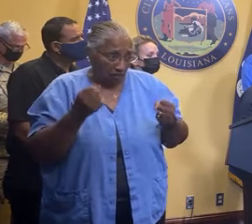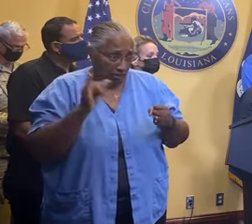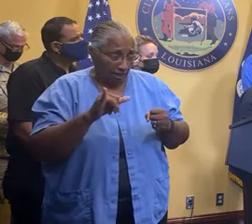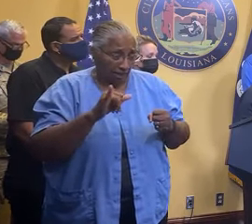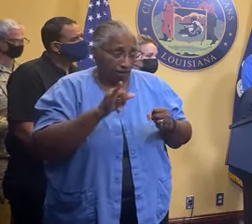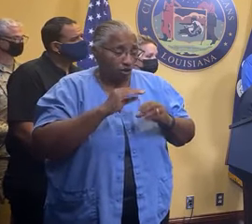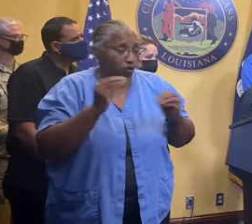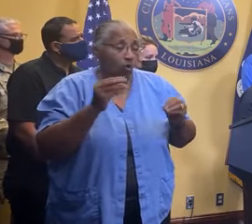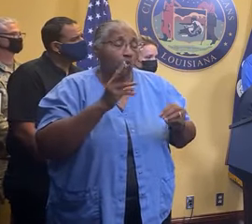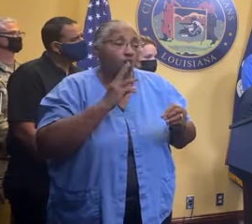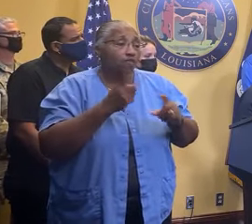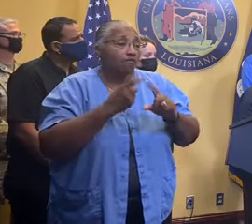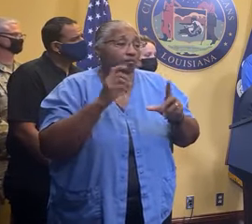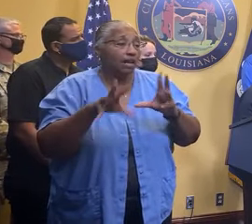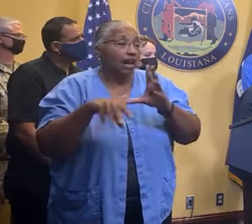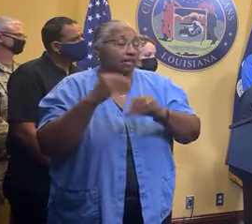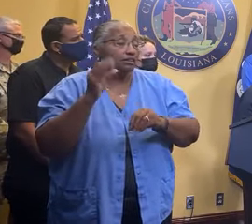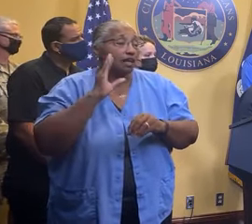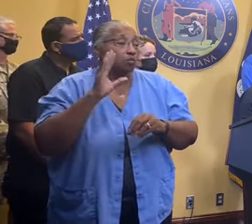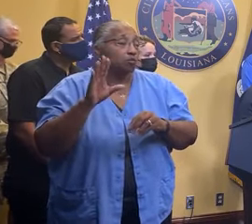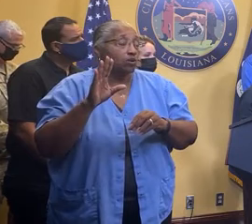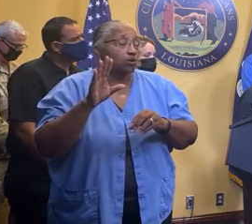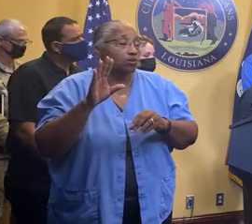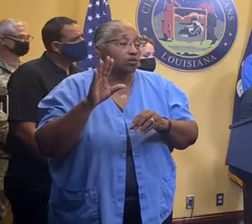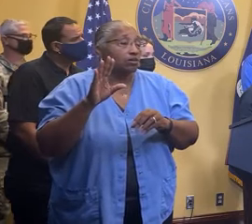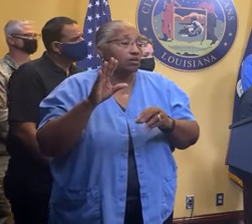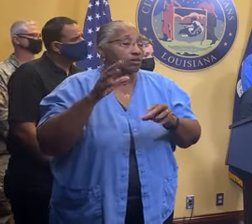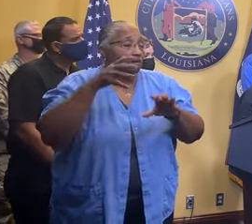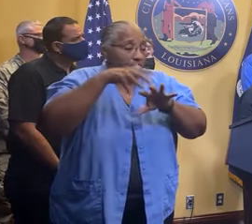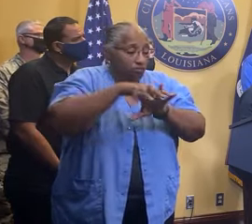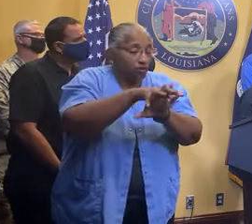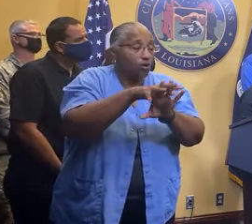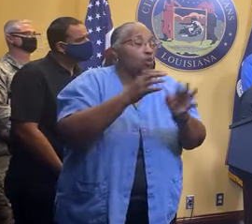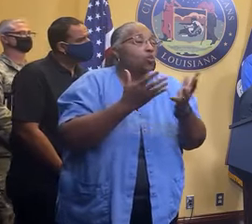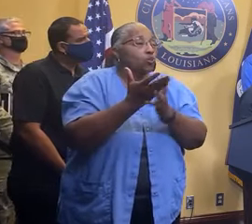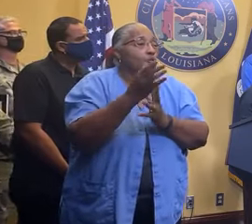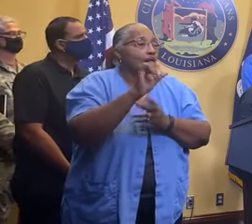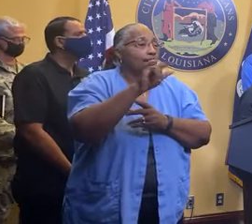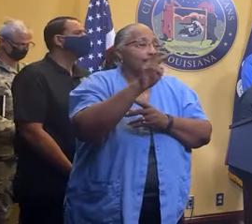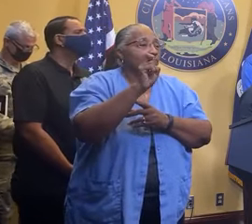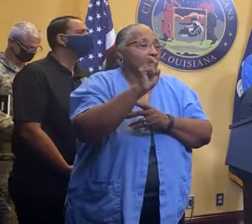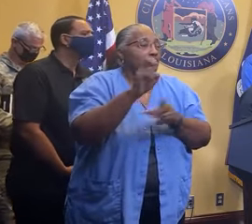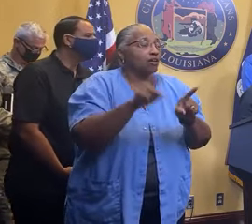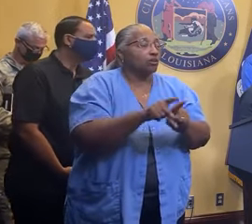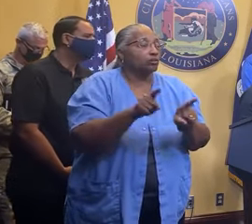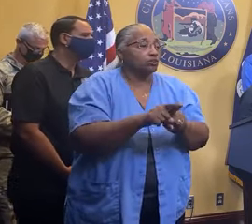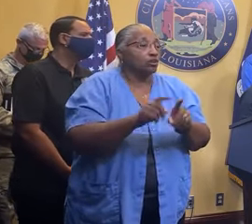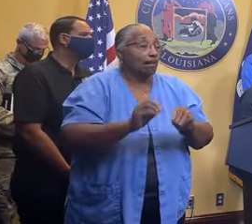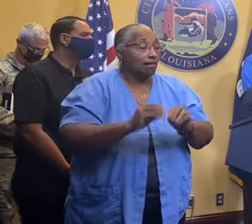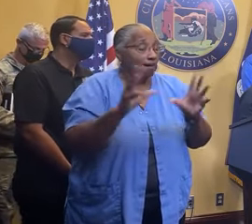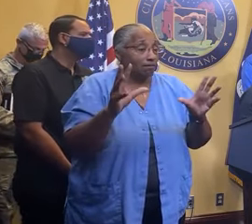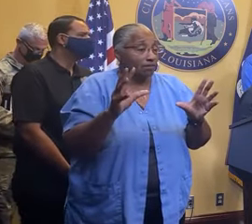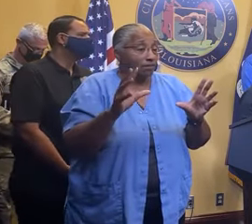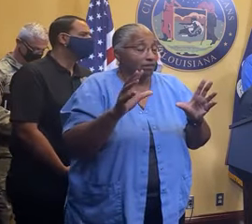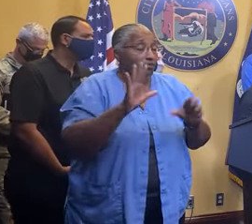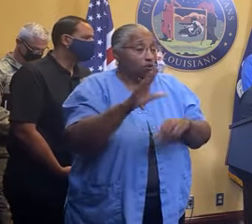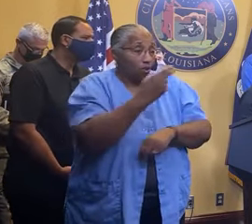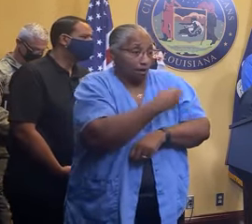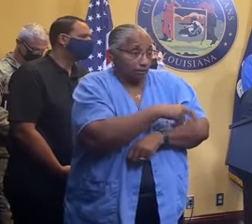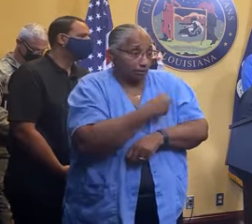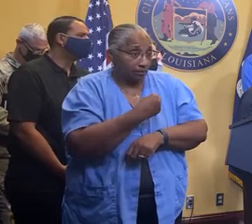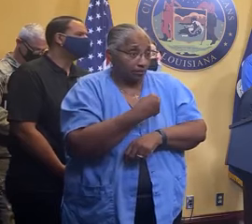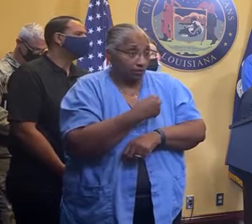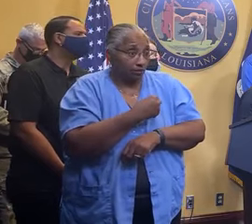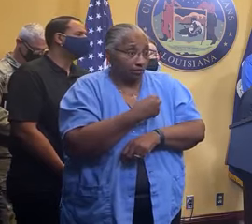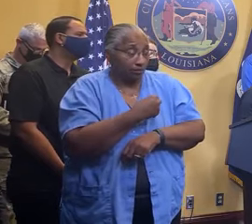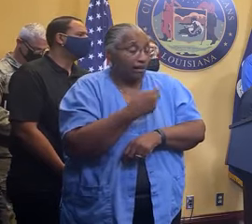from the outside going to be coming into the city through the newly built levees? And then also one follow-up question, could you just also clarify that your hospitals, many of